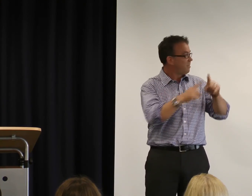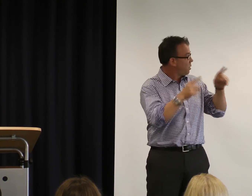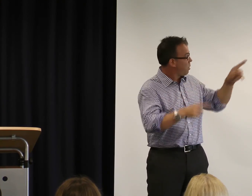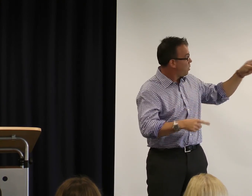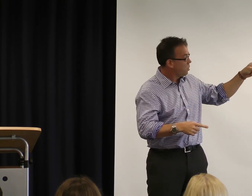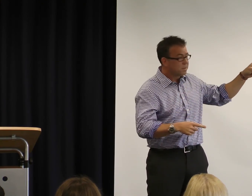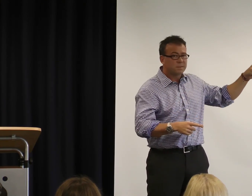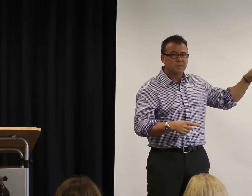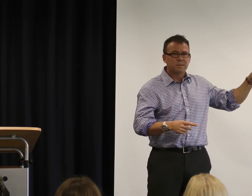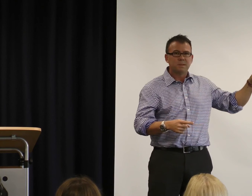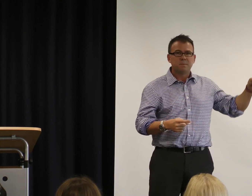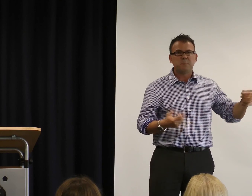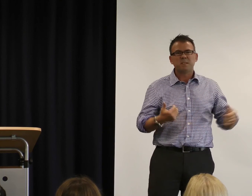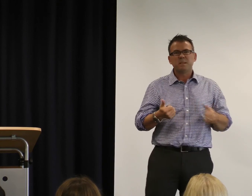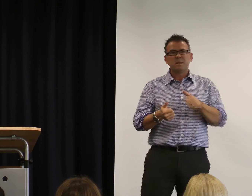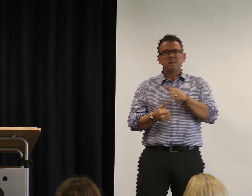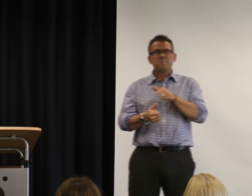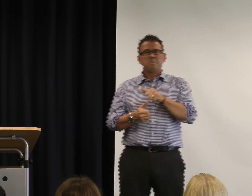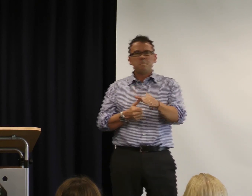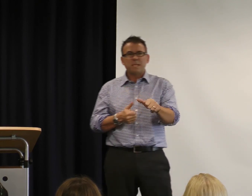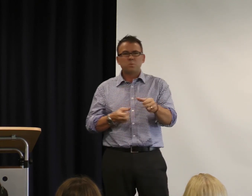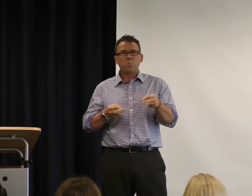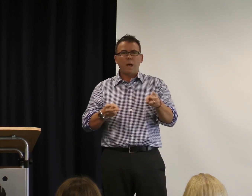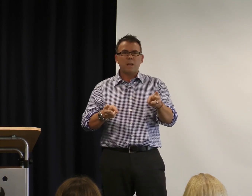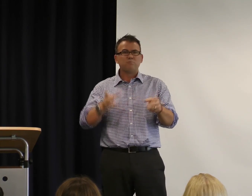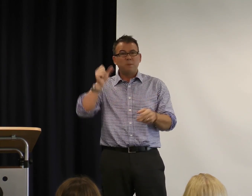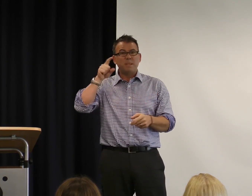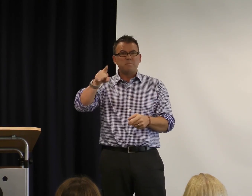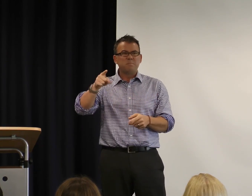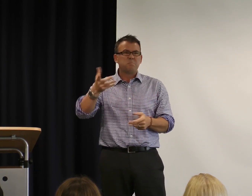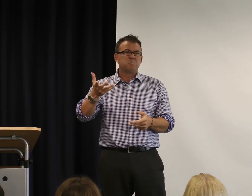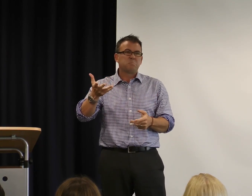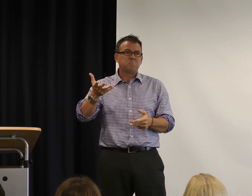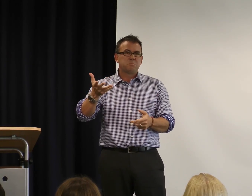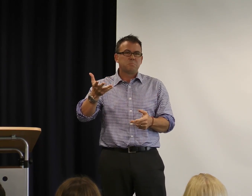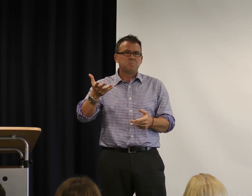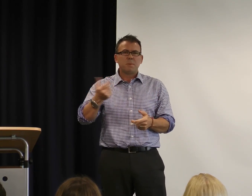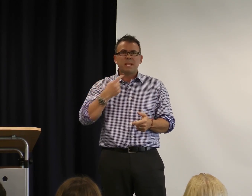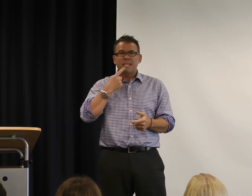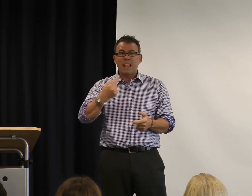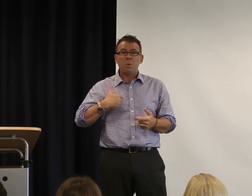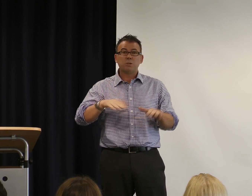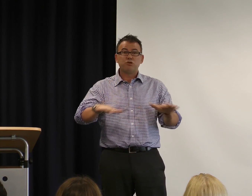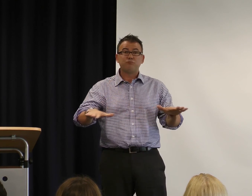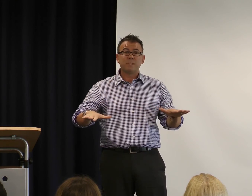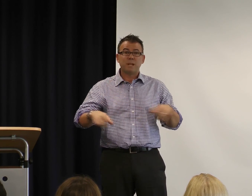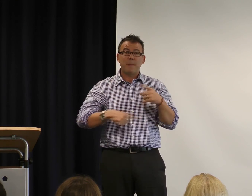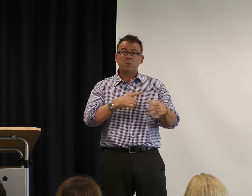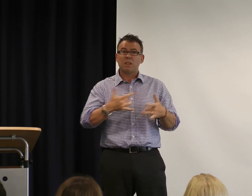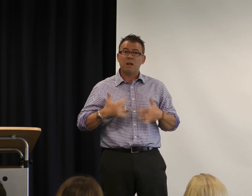I'm really pleased to see this photograph here in this centre named in his honour. But the best way to remember this man is to tell